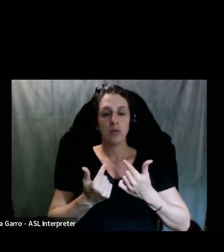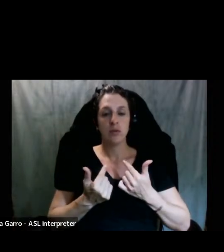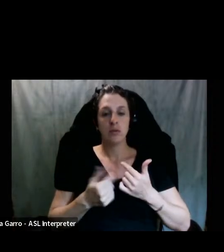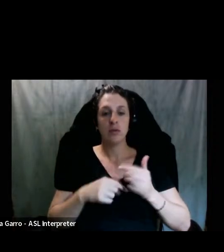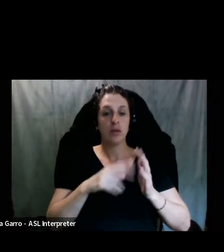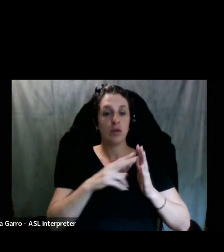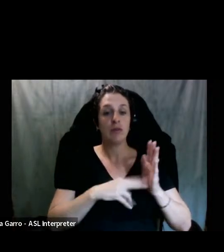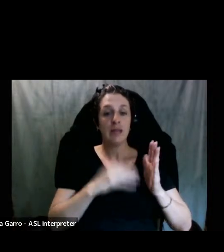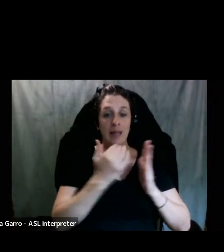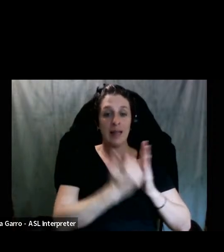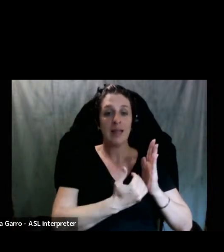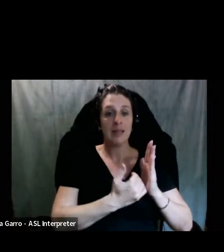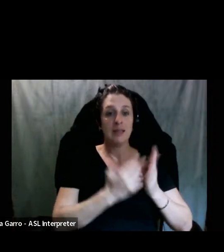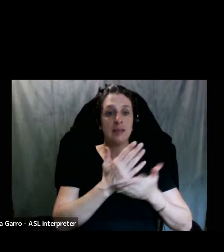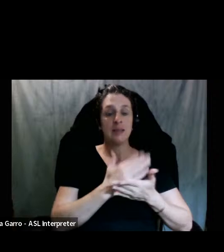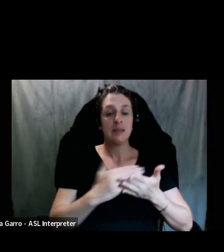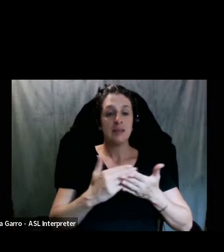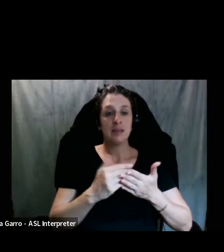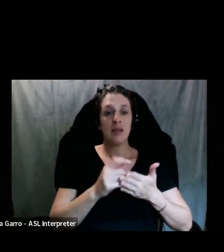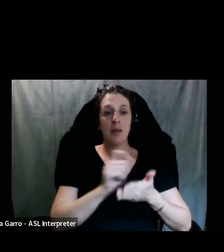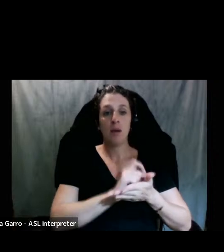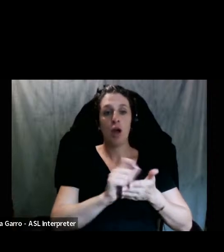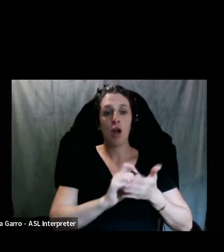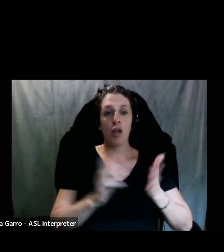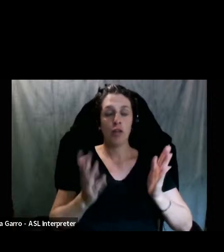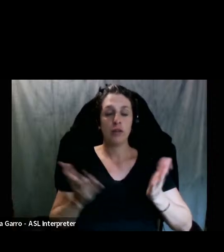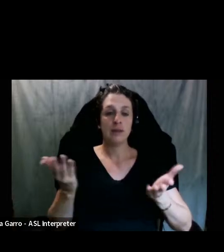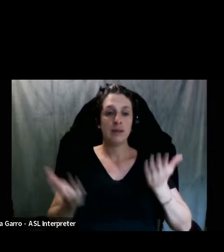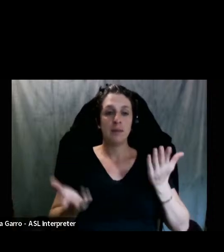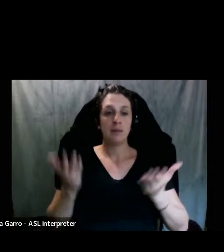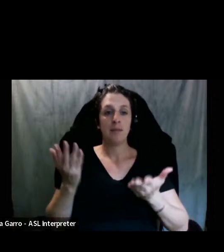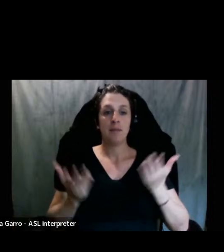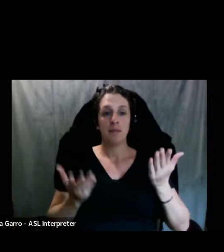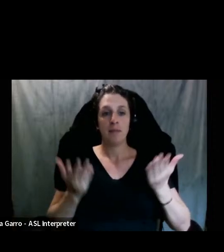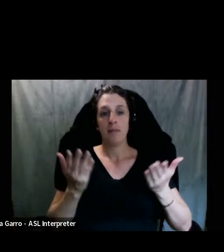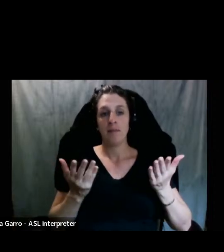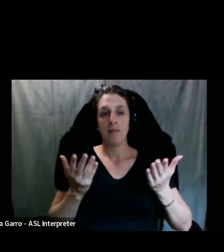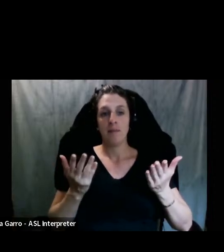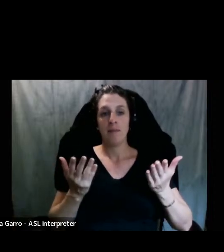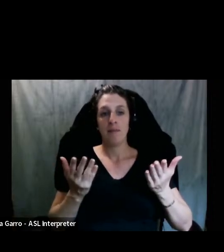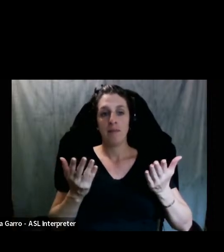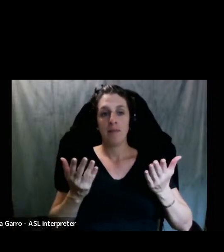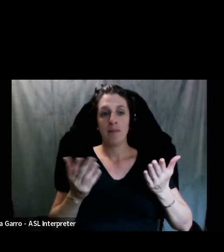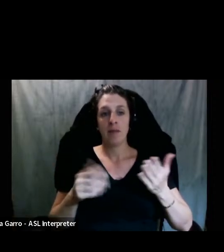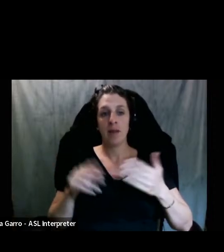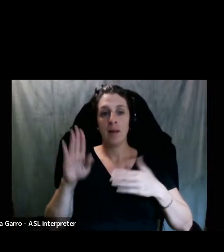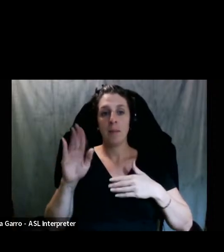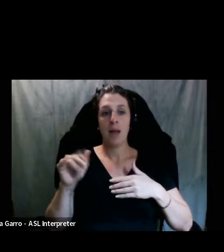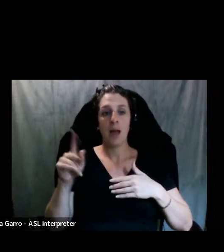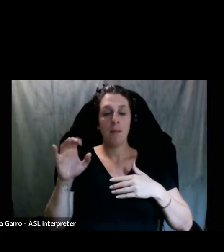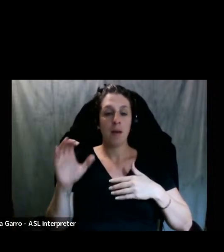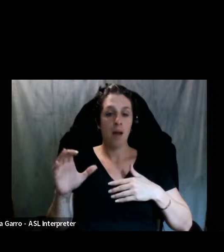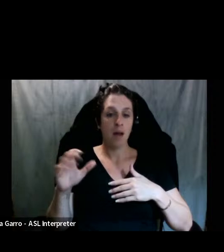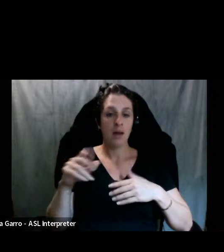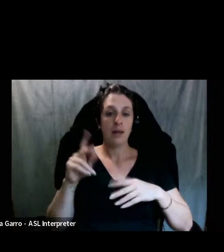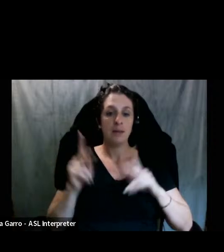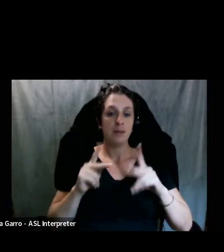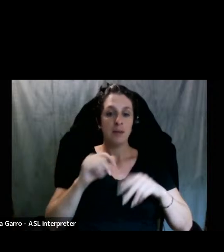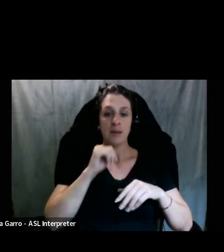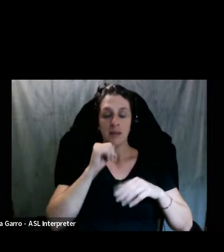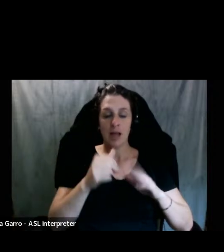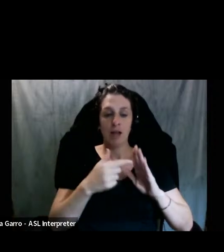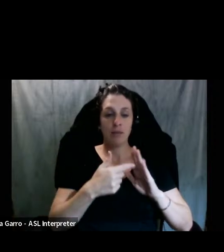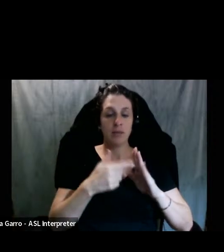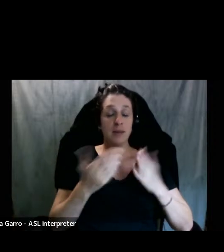some authors that maybe are BIPOC people that weren't represented or maybe should